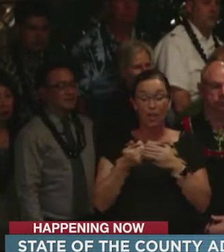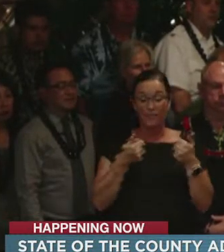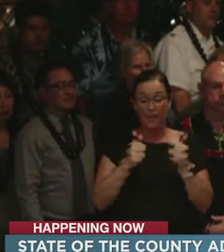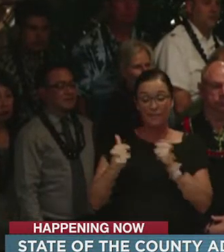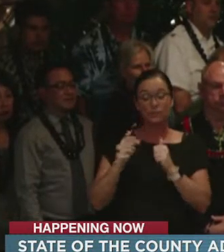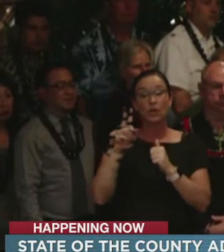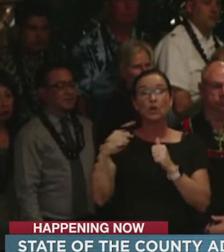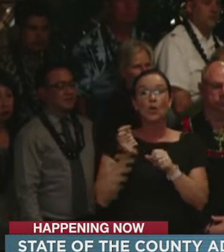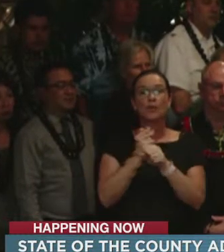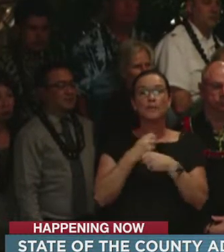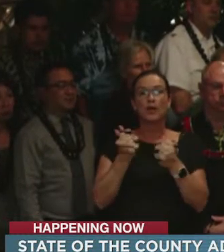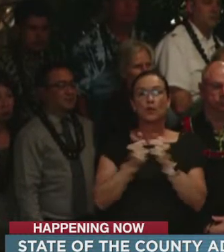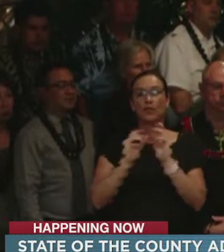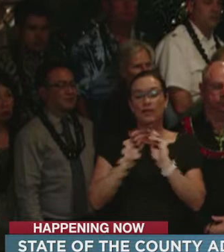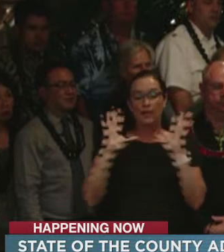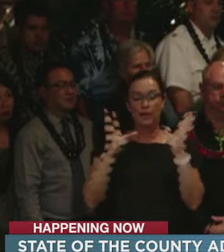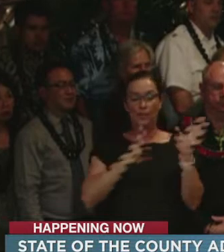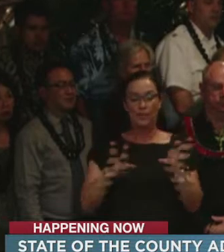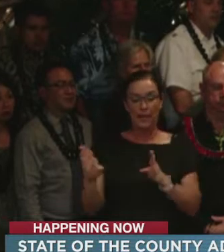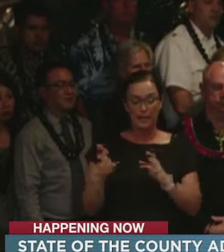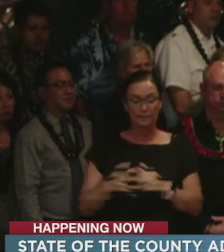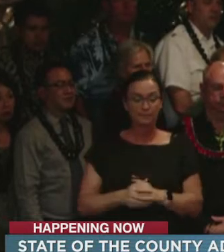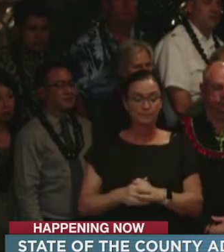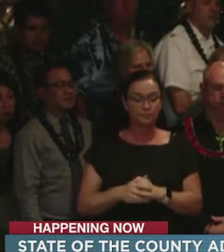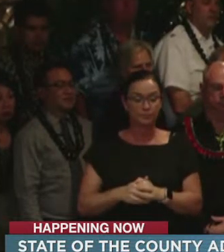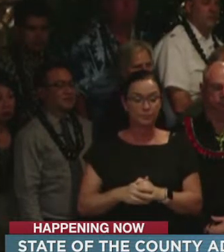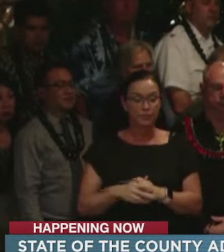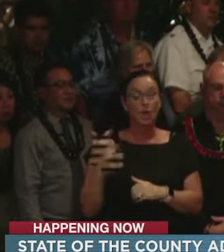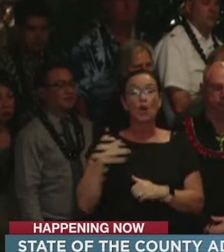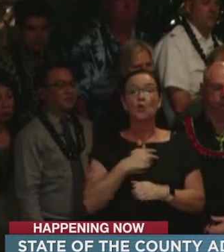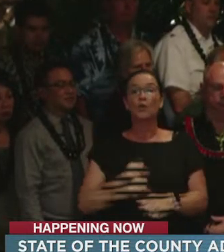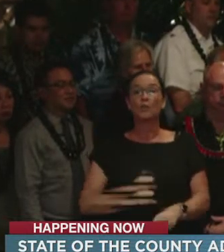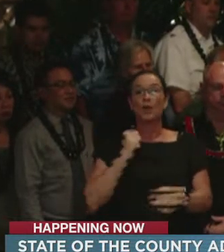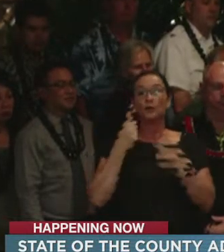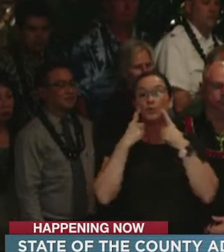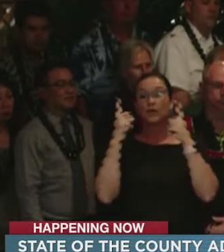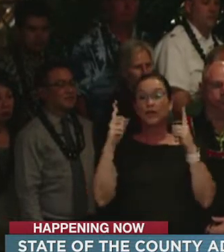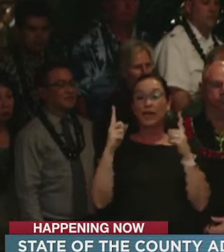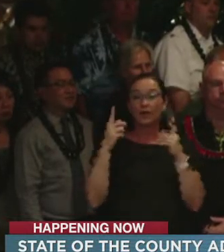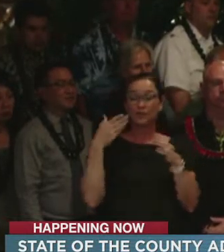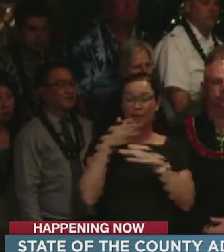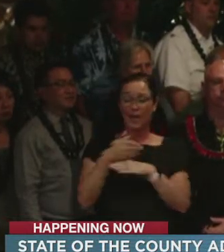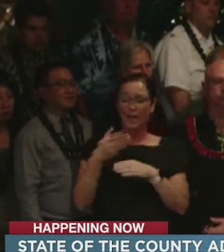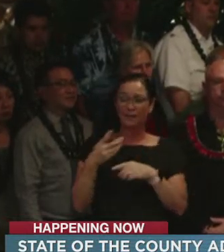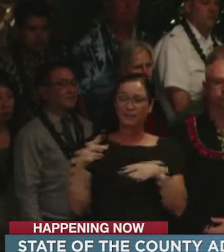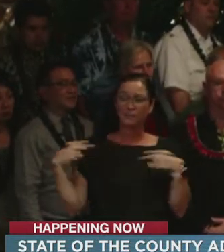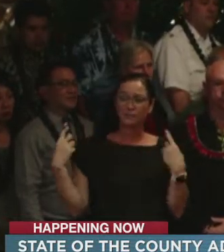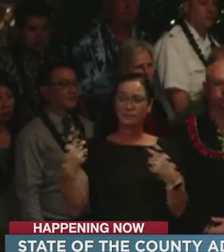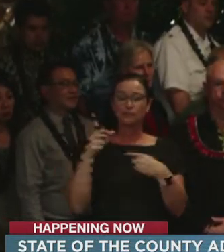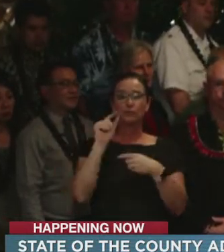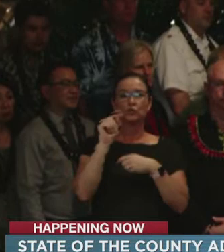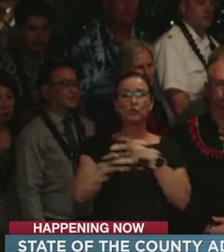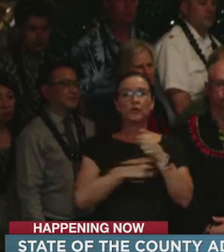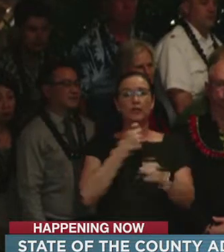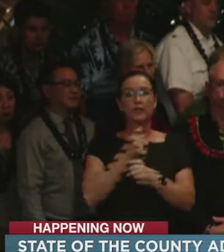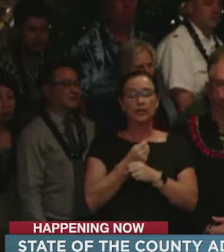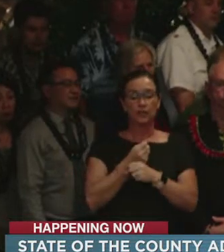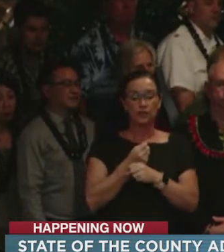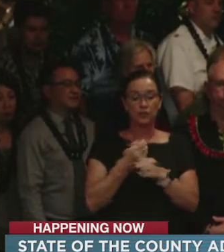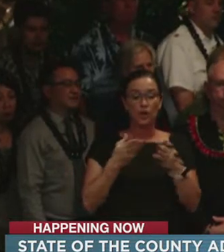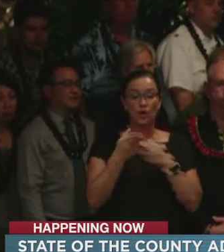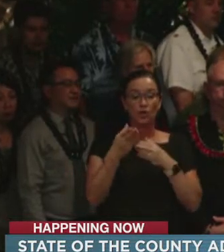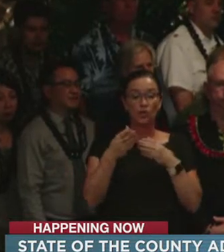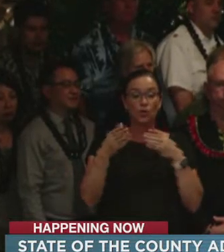with a clear plan. And that's why we're proud to announce that after nearly 20 years, administration, through the direction of